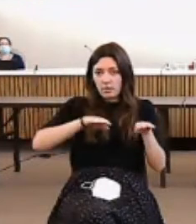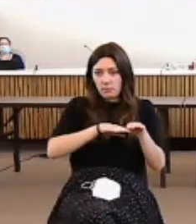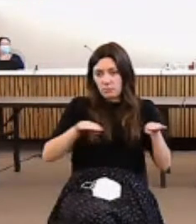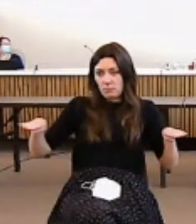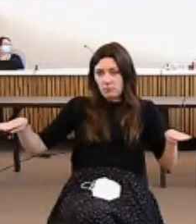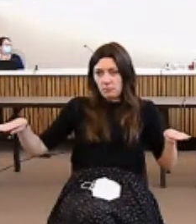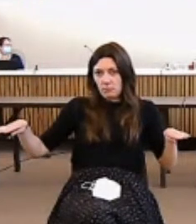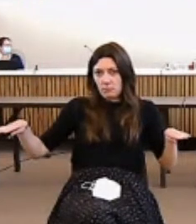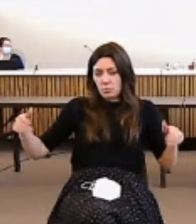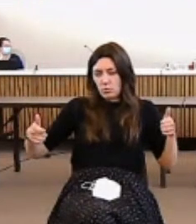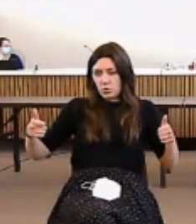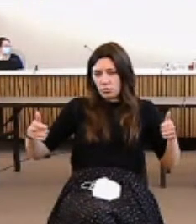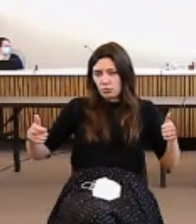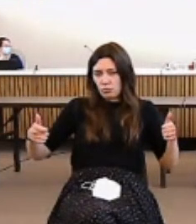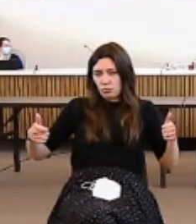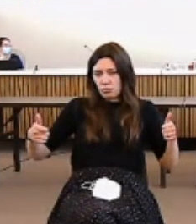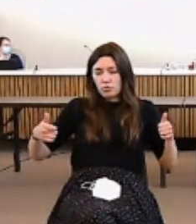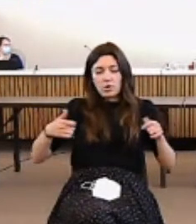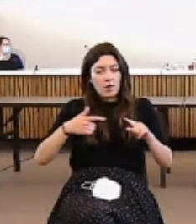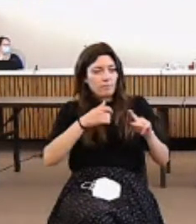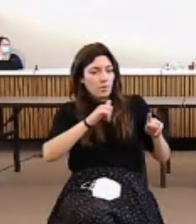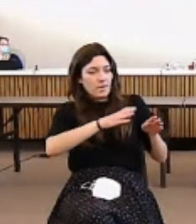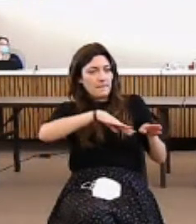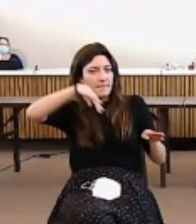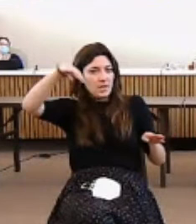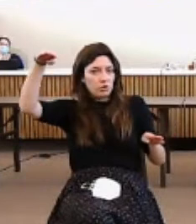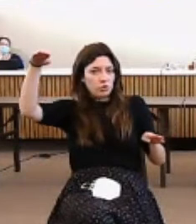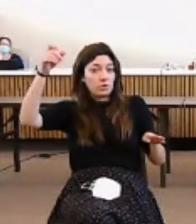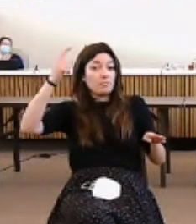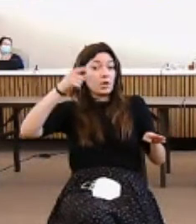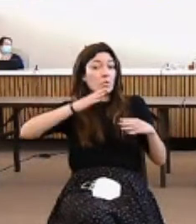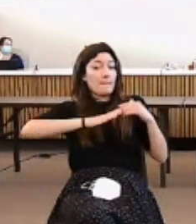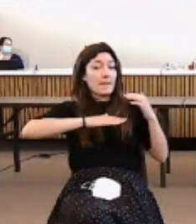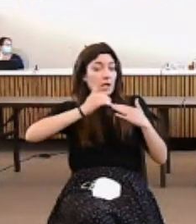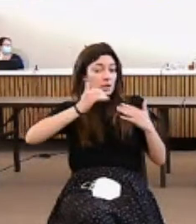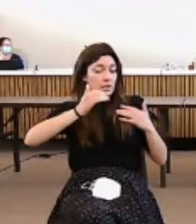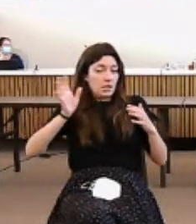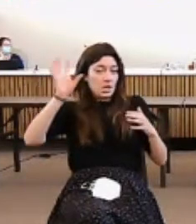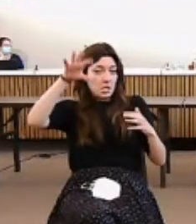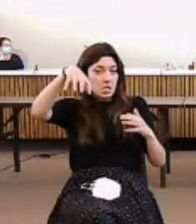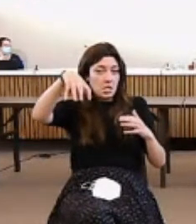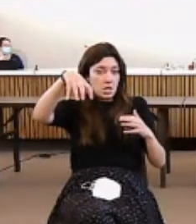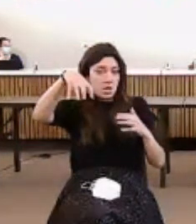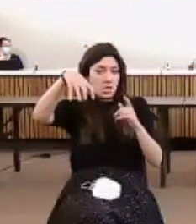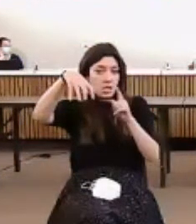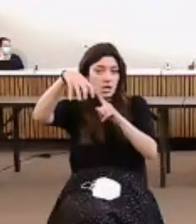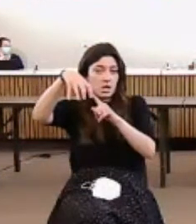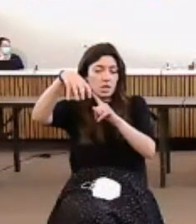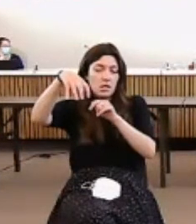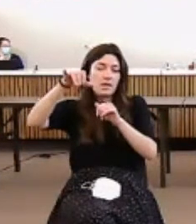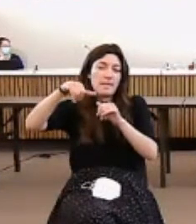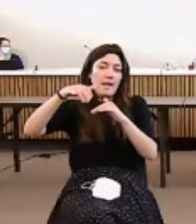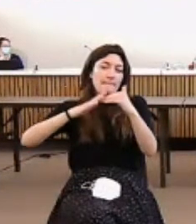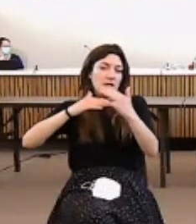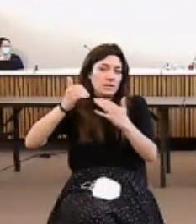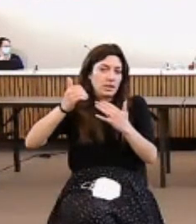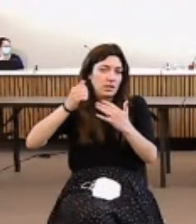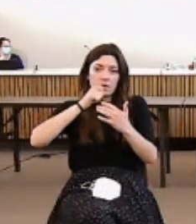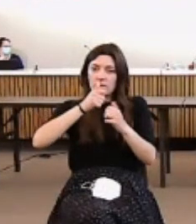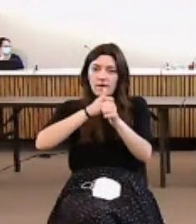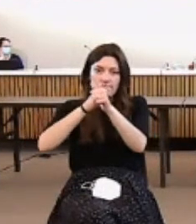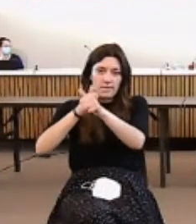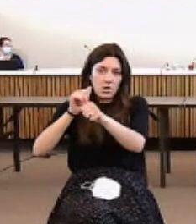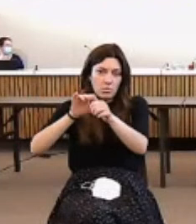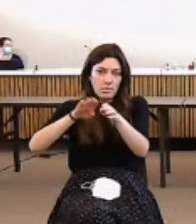datum? It's off the running pitch, but when you build a building, you set, in other words, the building doesn't follow the pitch, right?